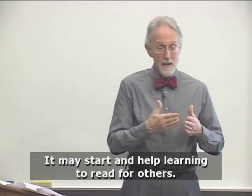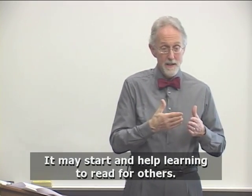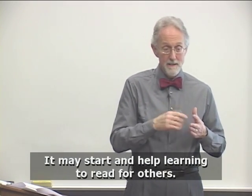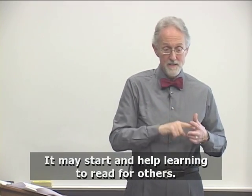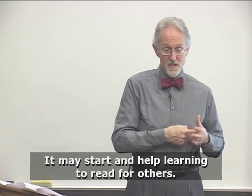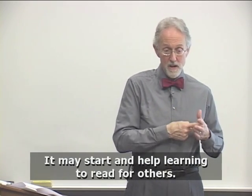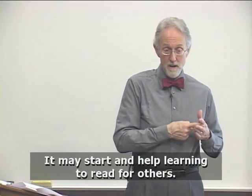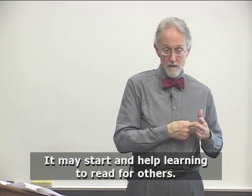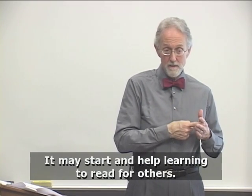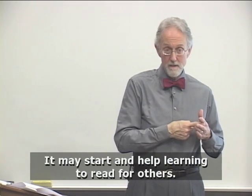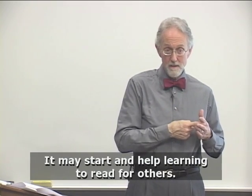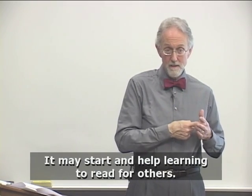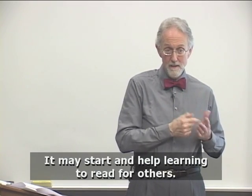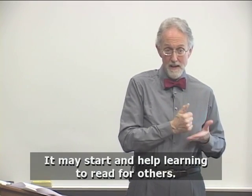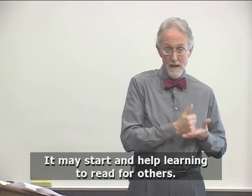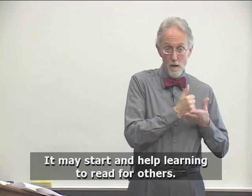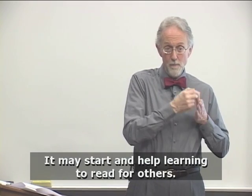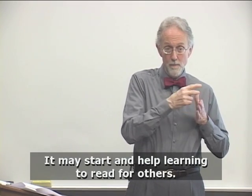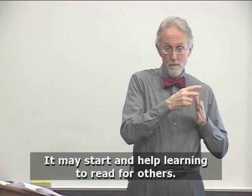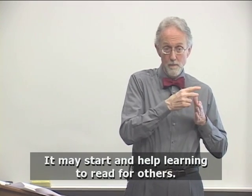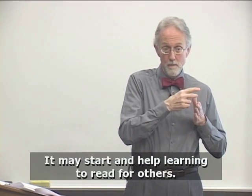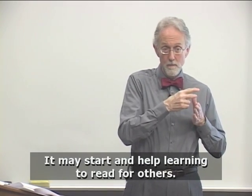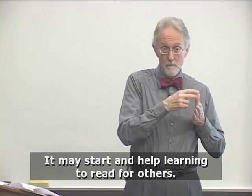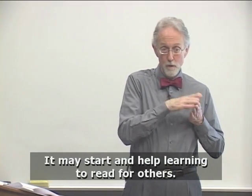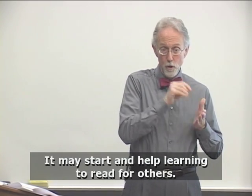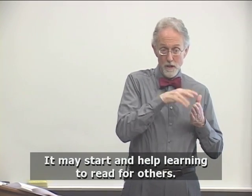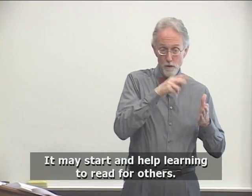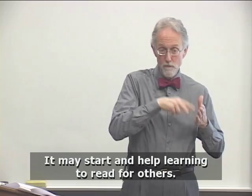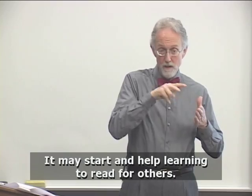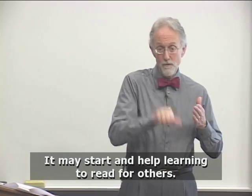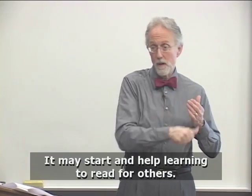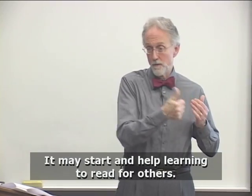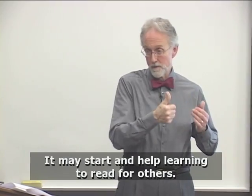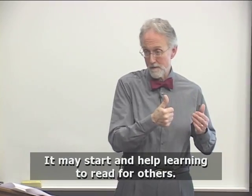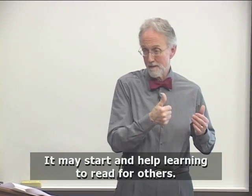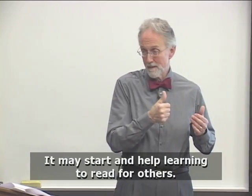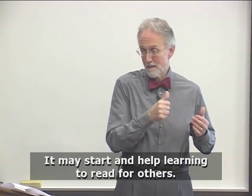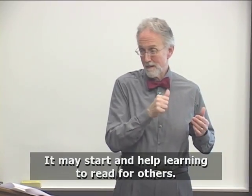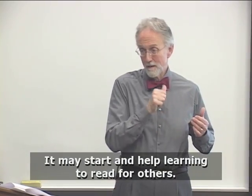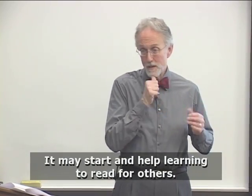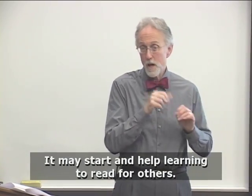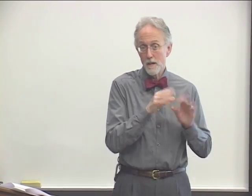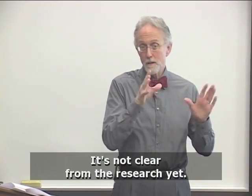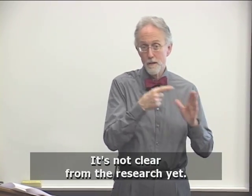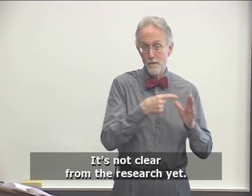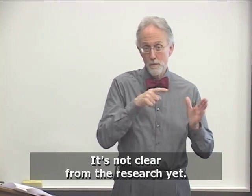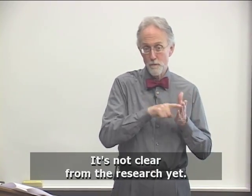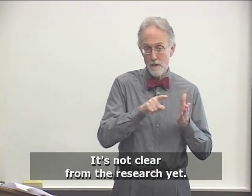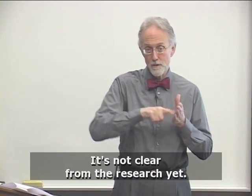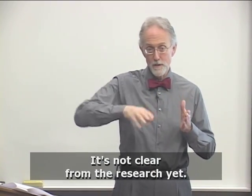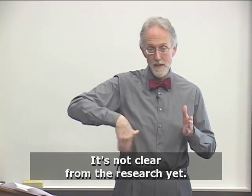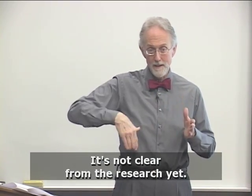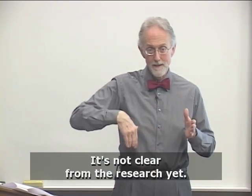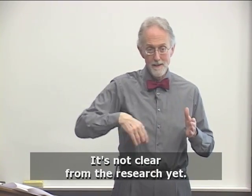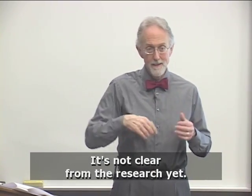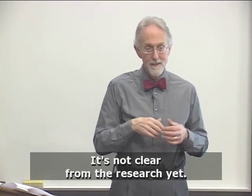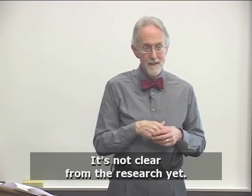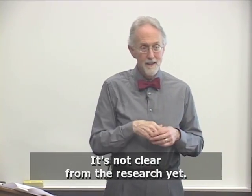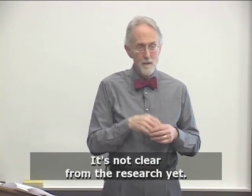may start and help learning to read for others. It's not clear from the research yet. We